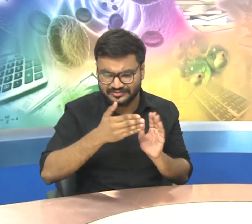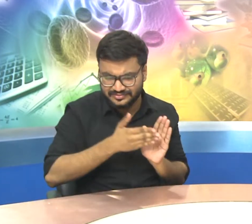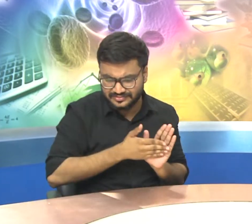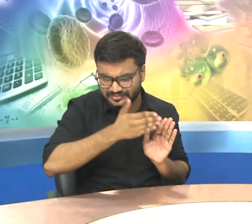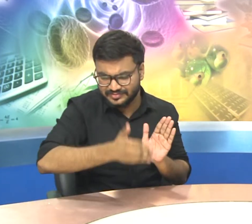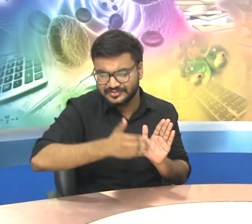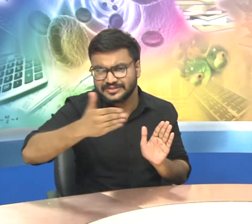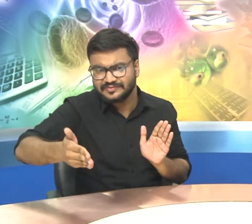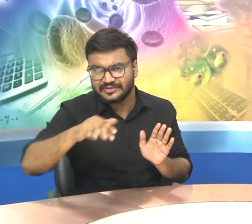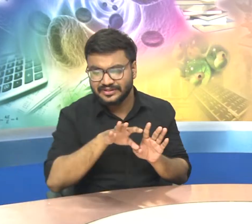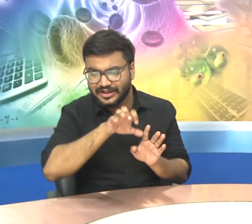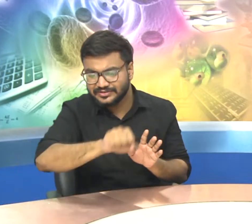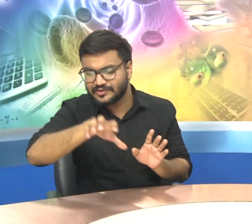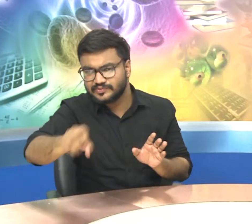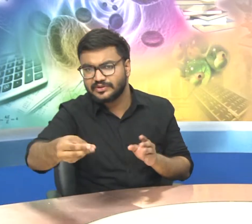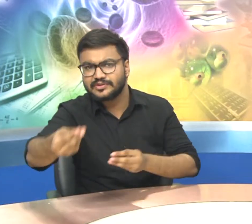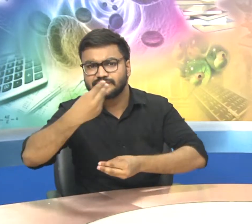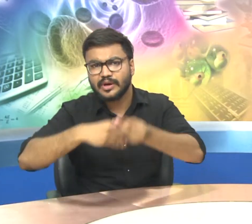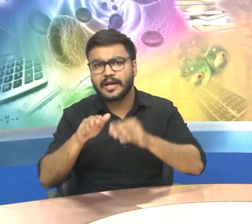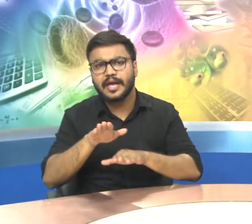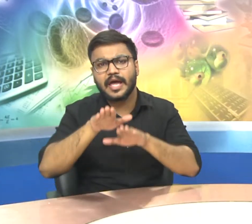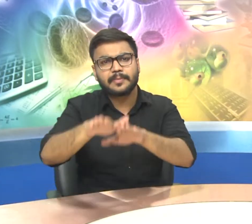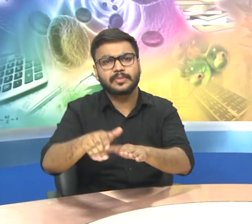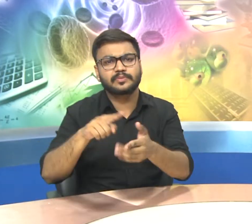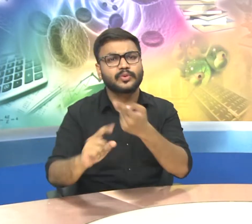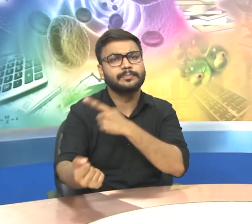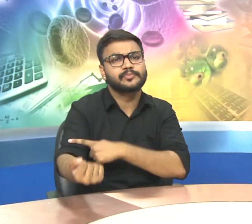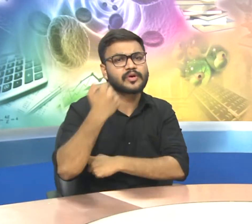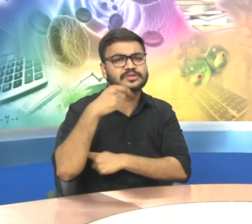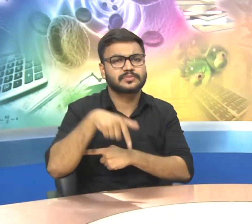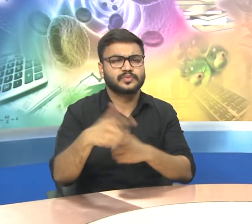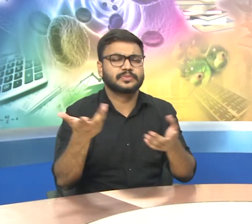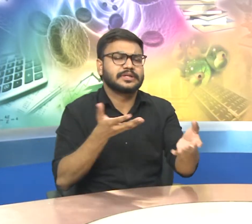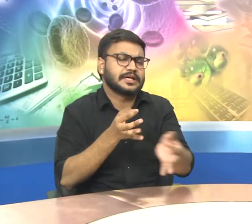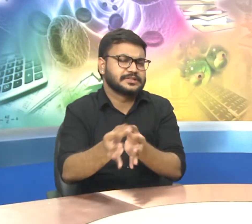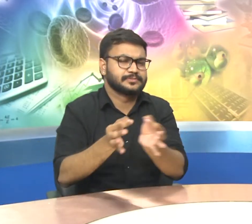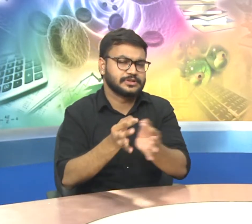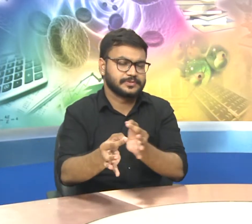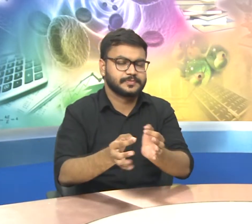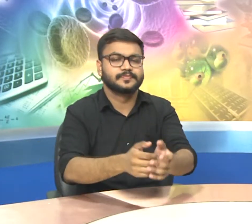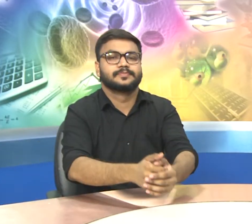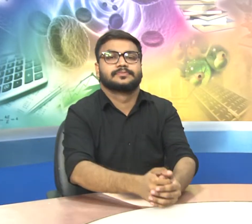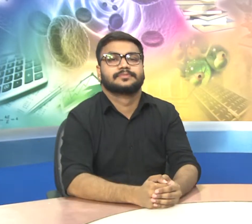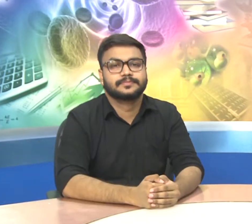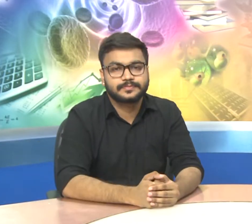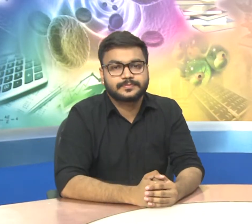and can explain energy flow through food chain.